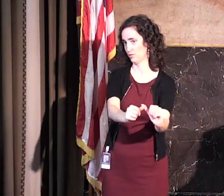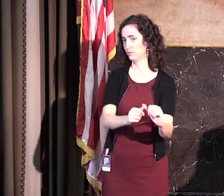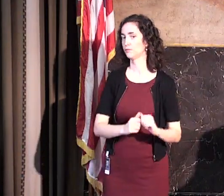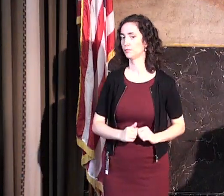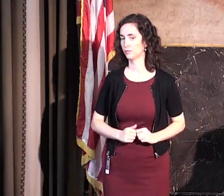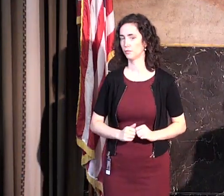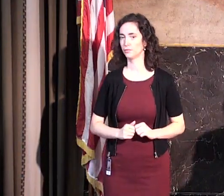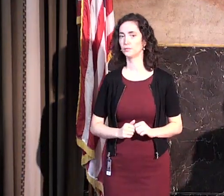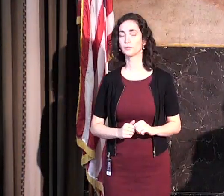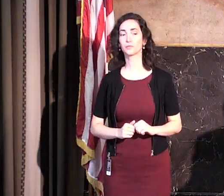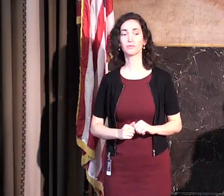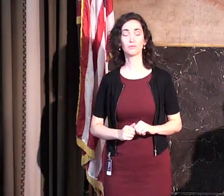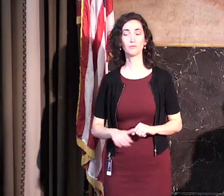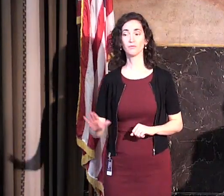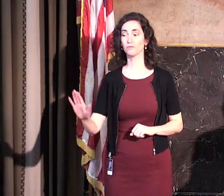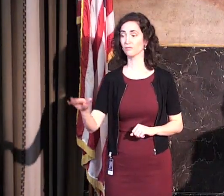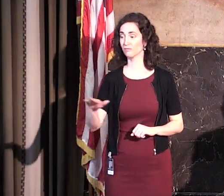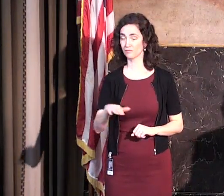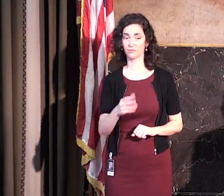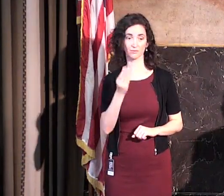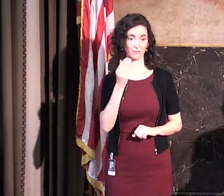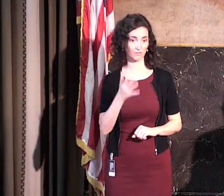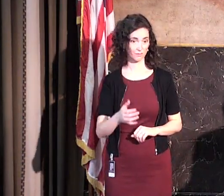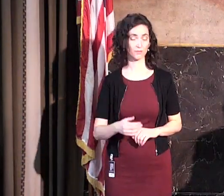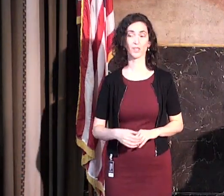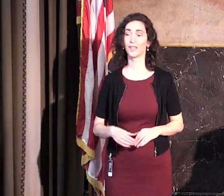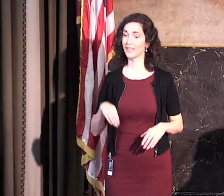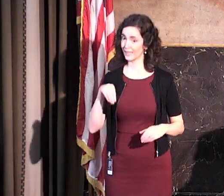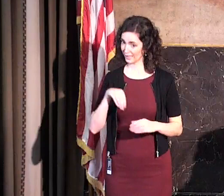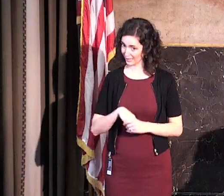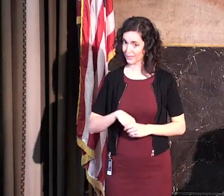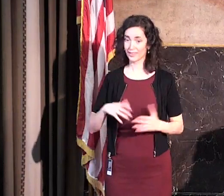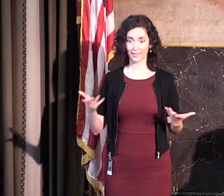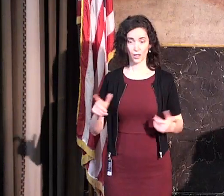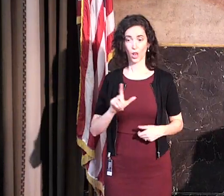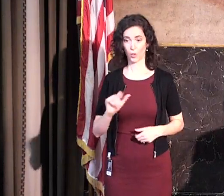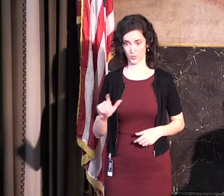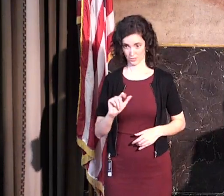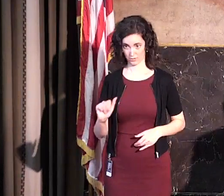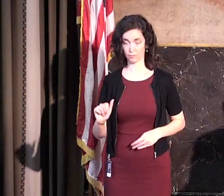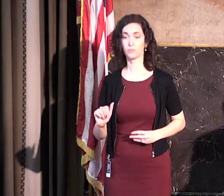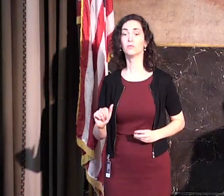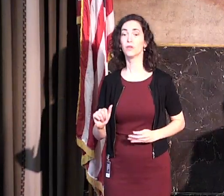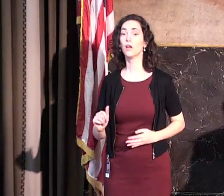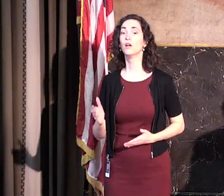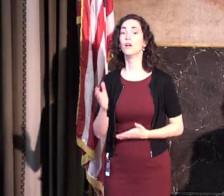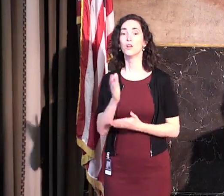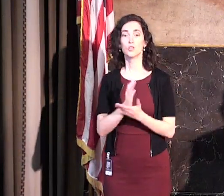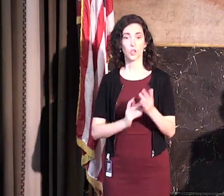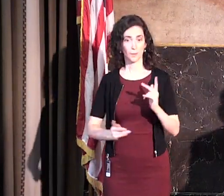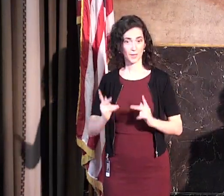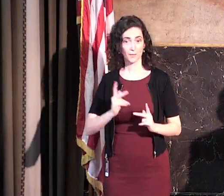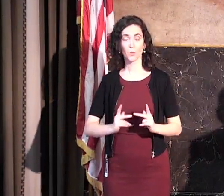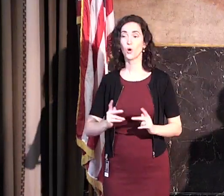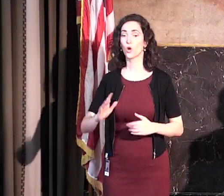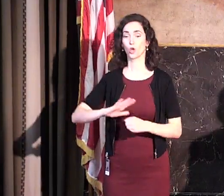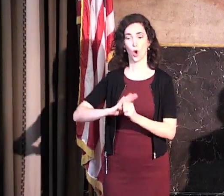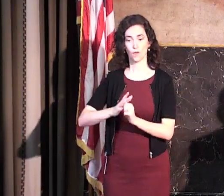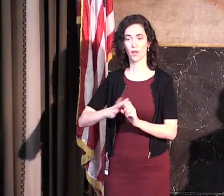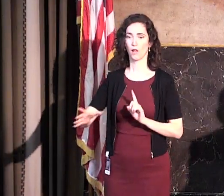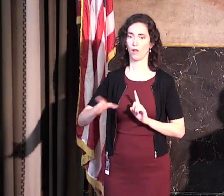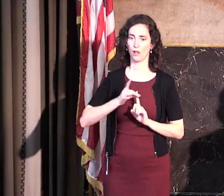And in fact, I will tell you, we have seen individuals in Louisiana who have now contracted COVID on 3 separate